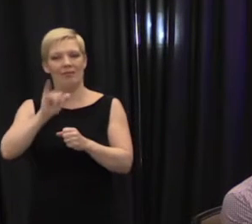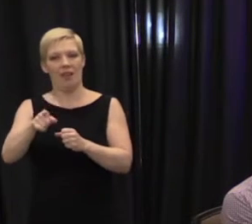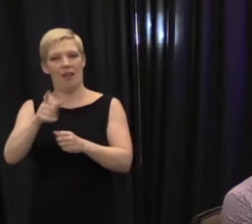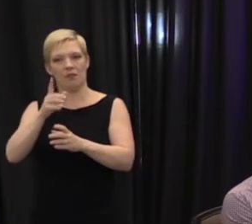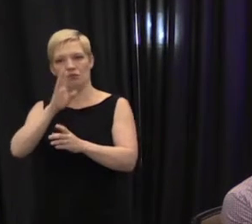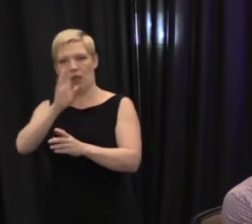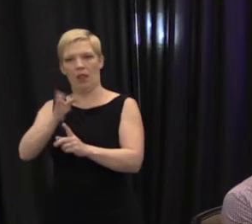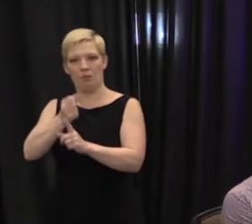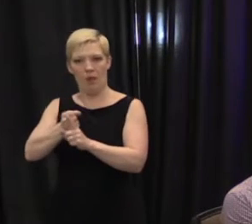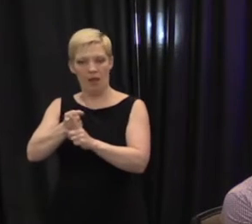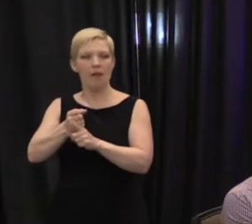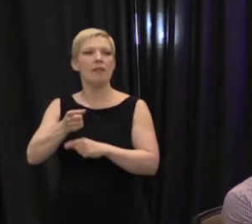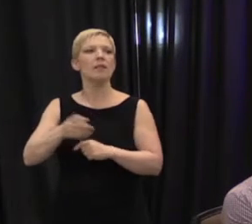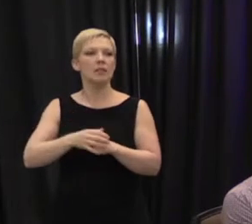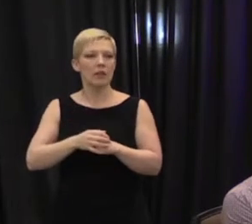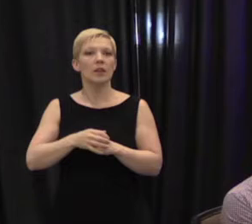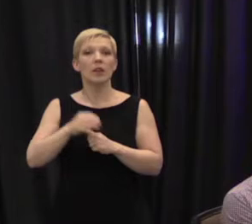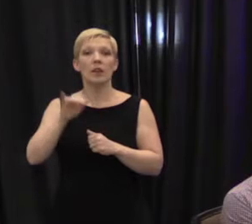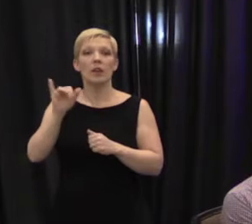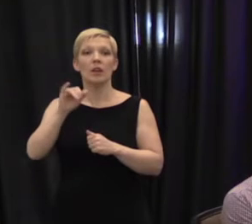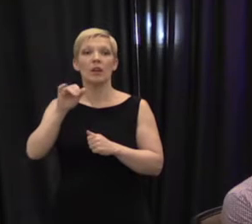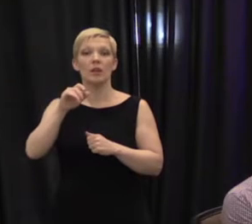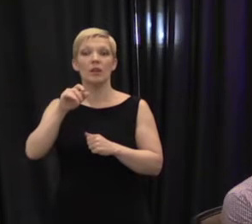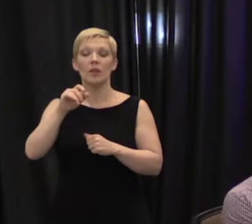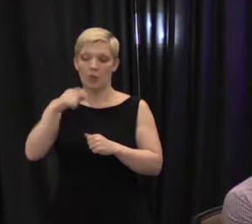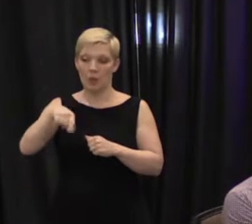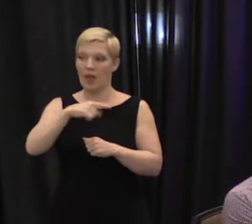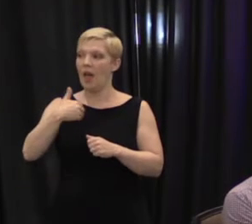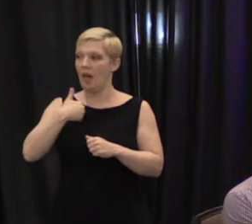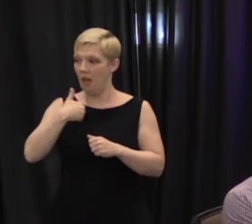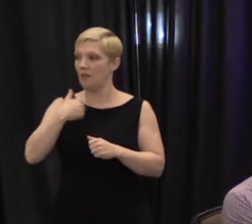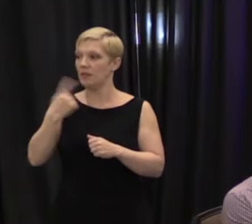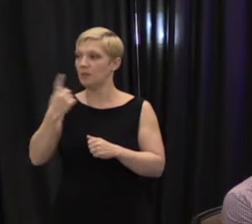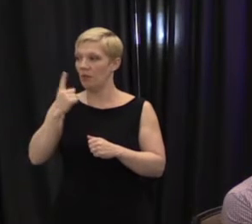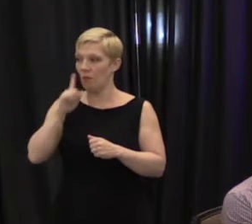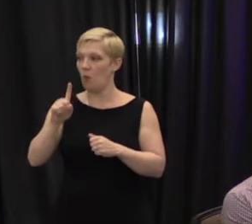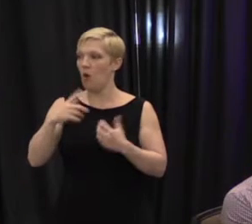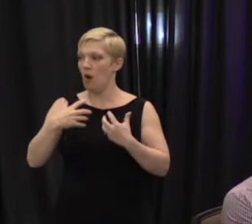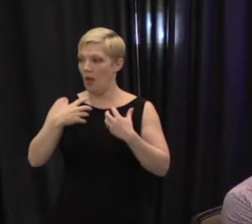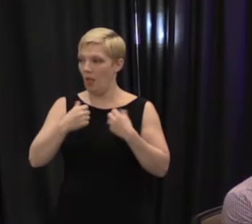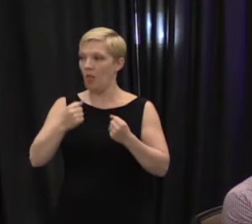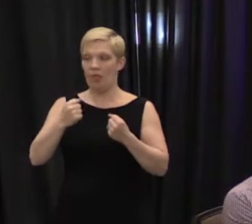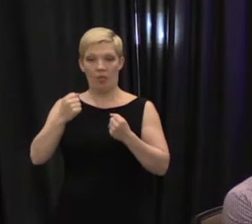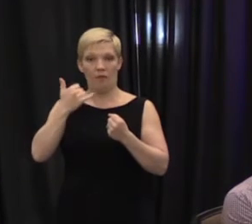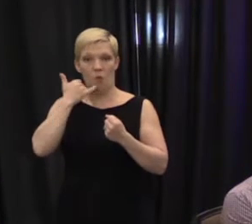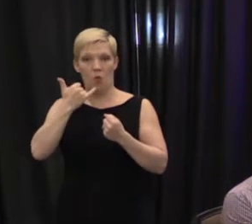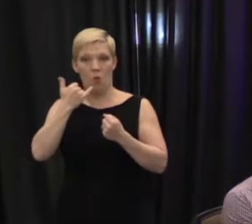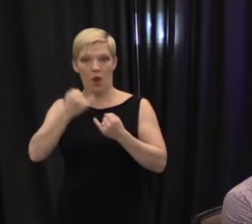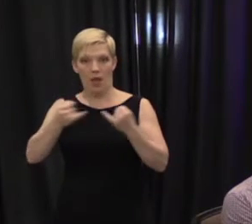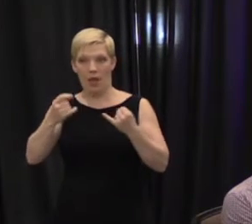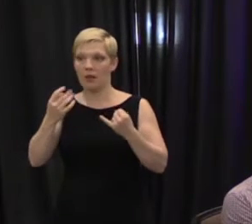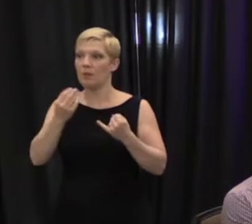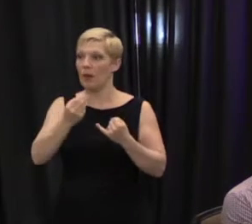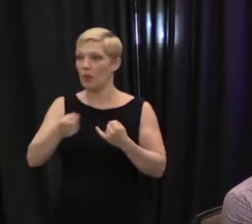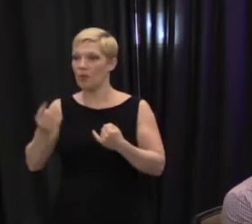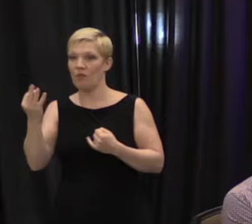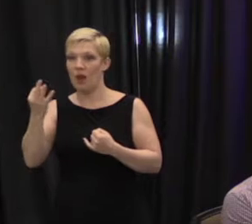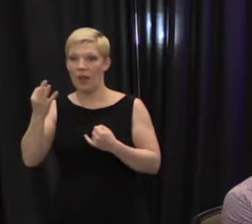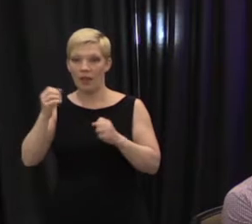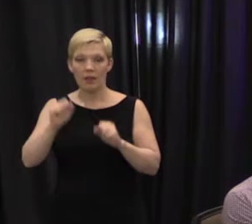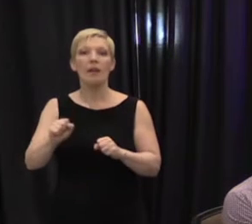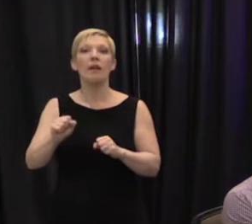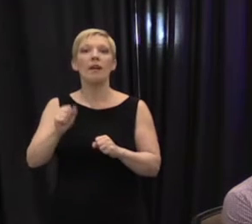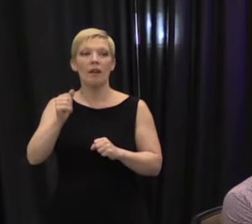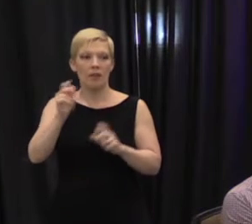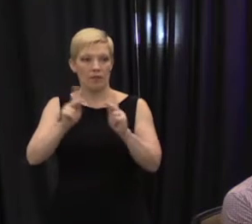we have a direct service aspect of the work where folks can call our health line Monday through Friday and get